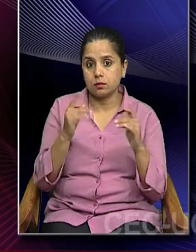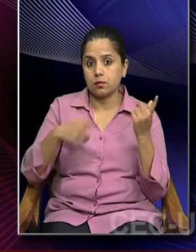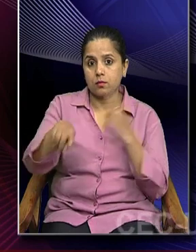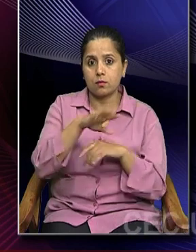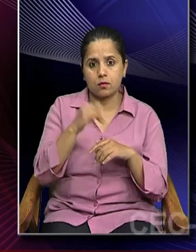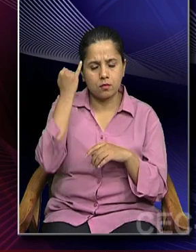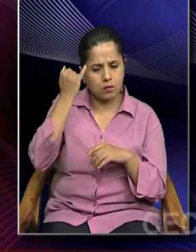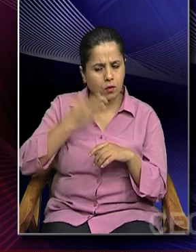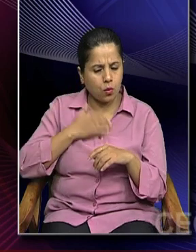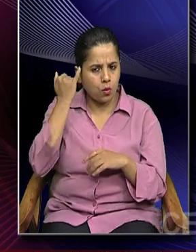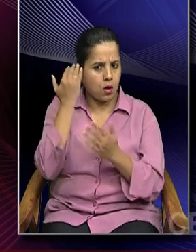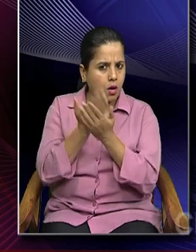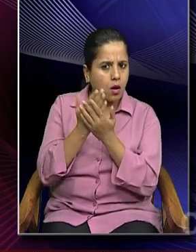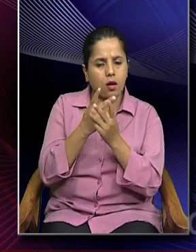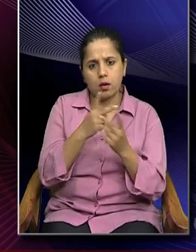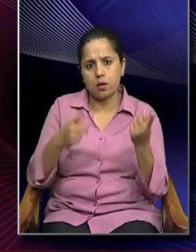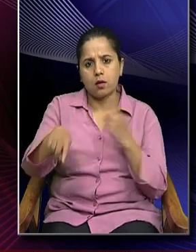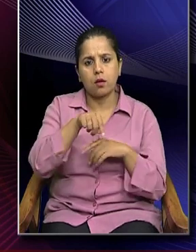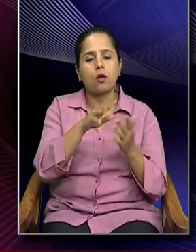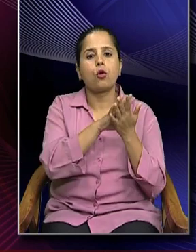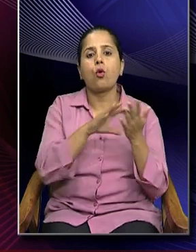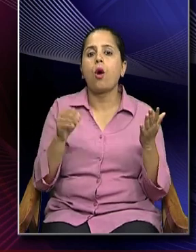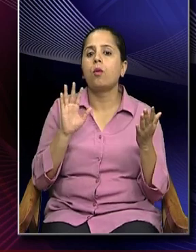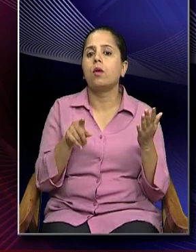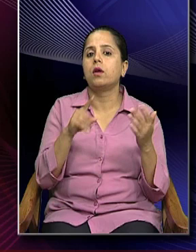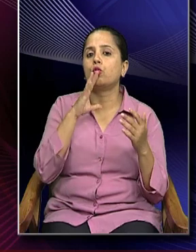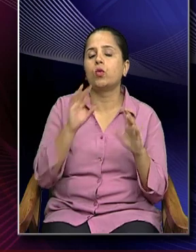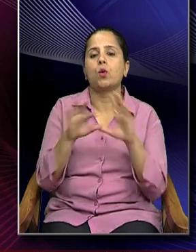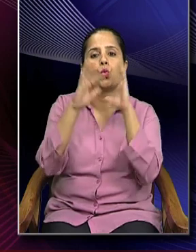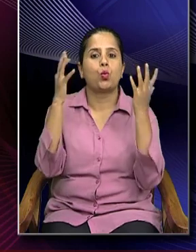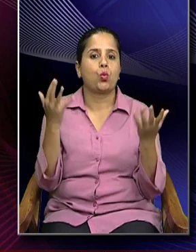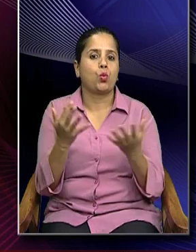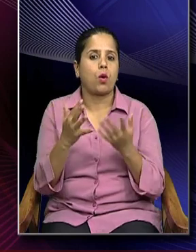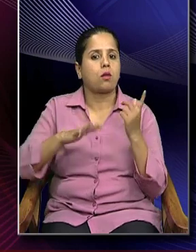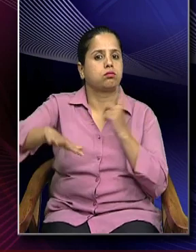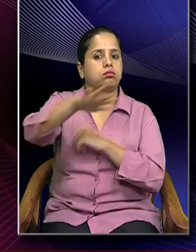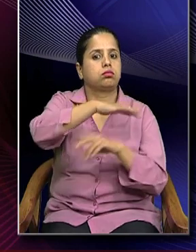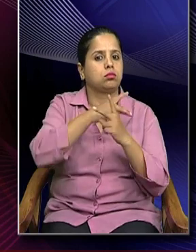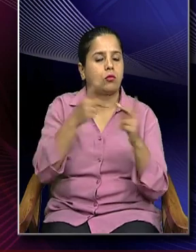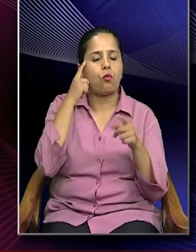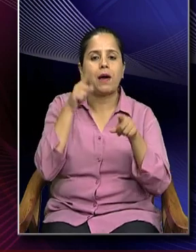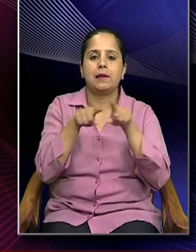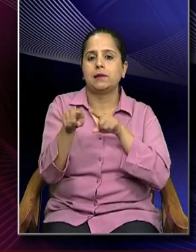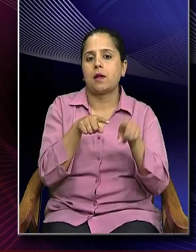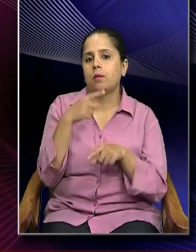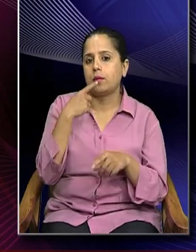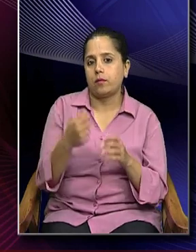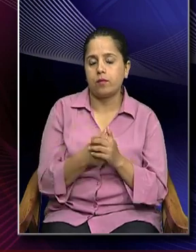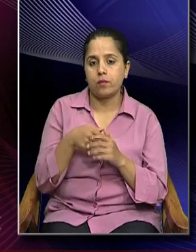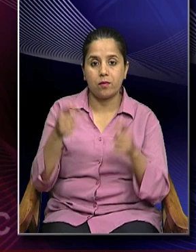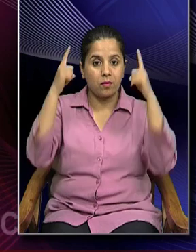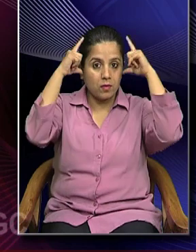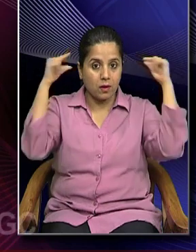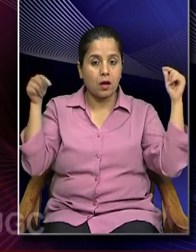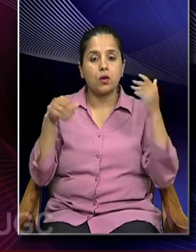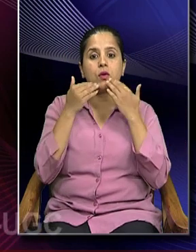the simulations that replicate a real-world scenario. For example, the nursing